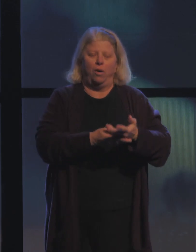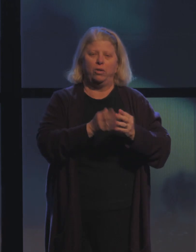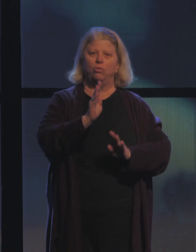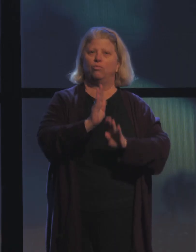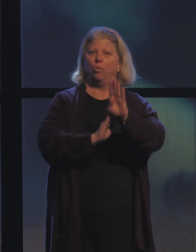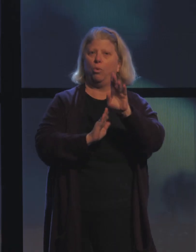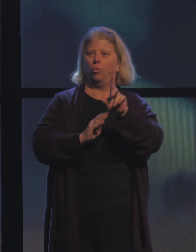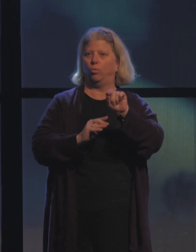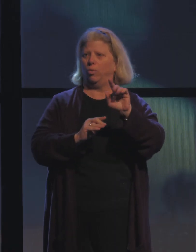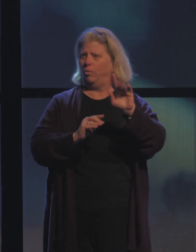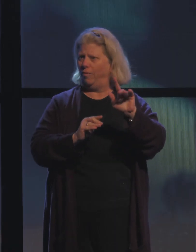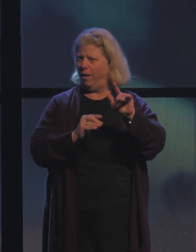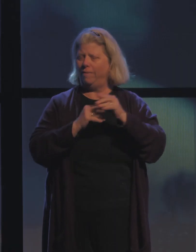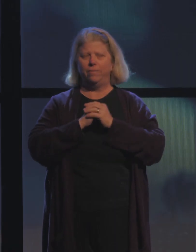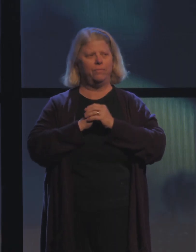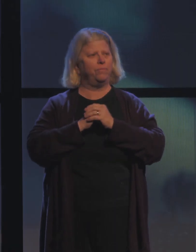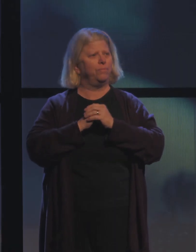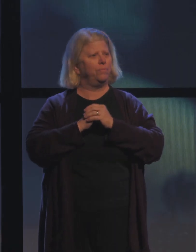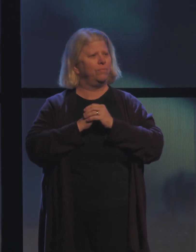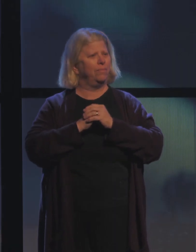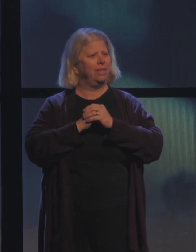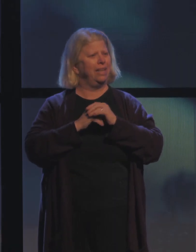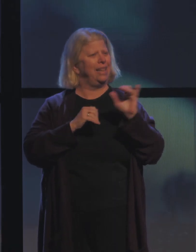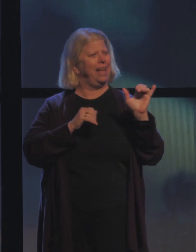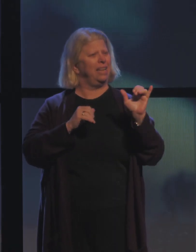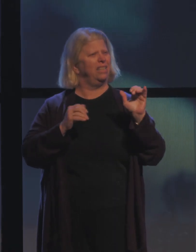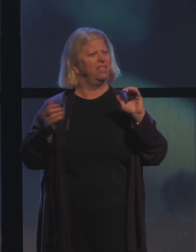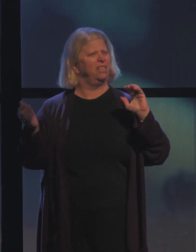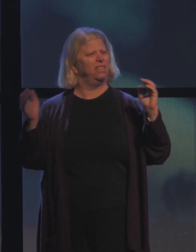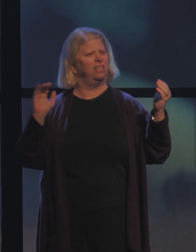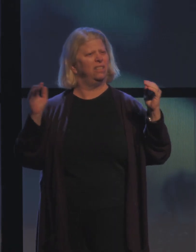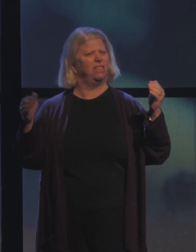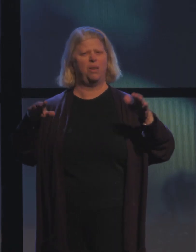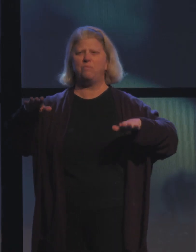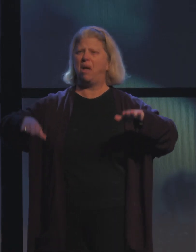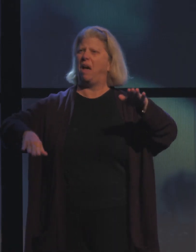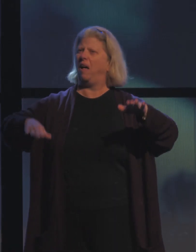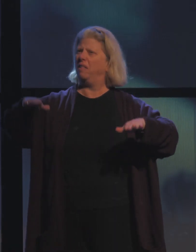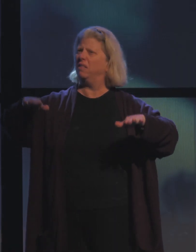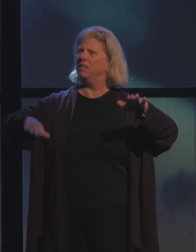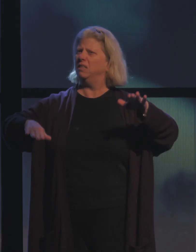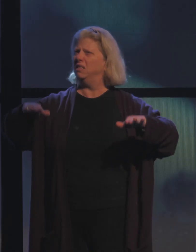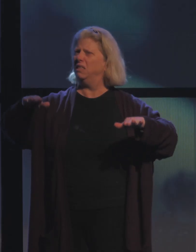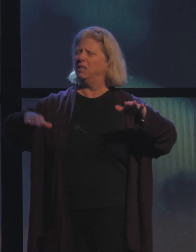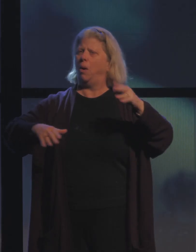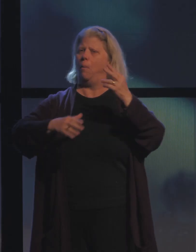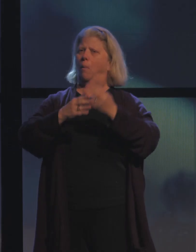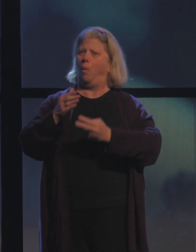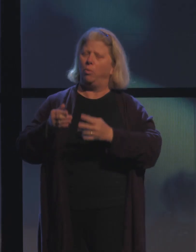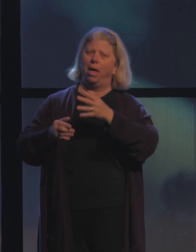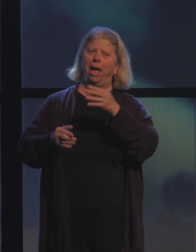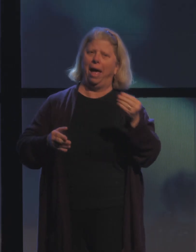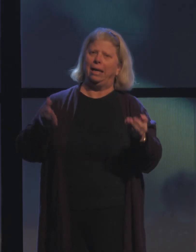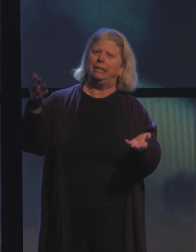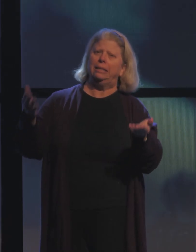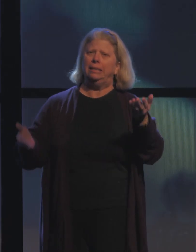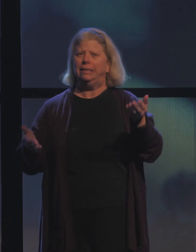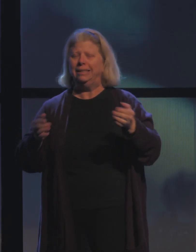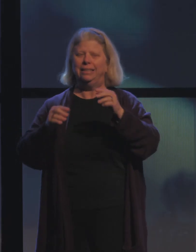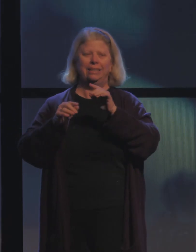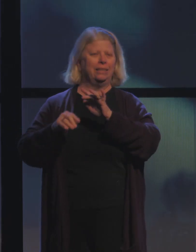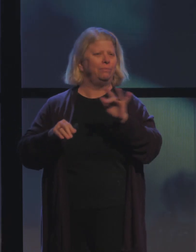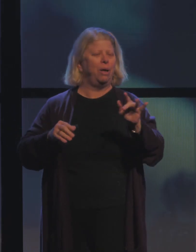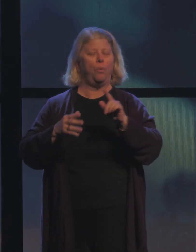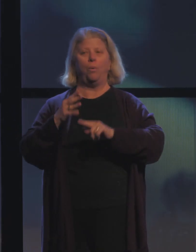2025. And there's kind of this balance, this both and space of